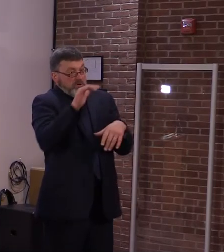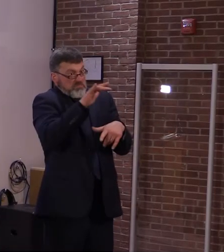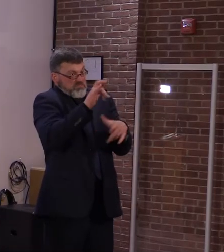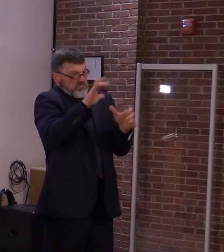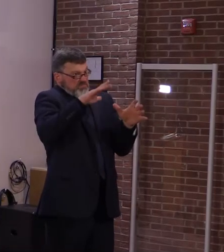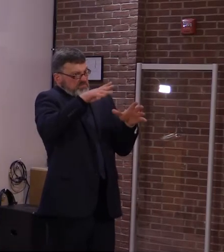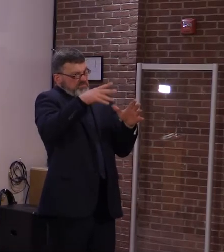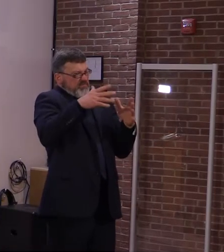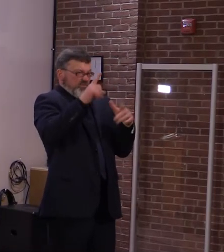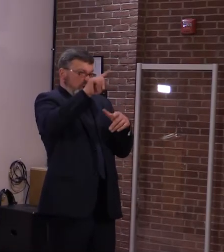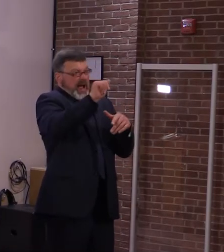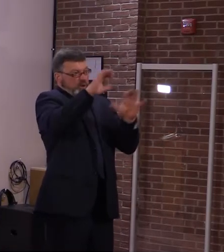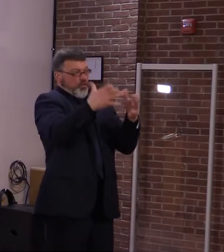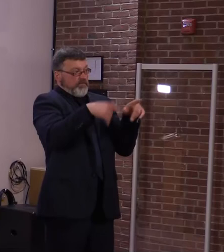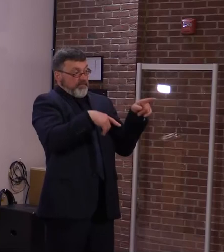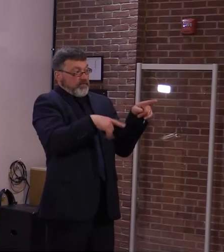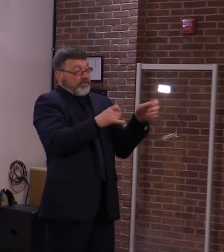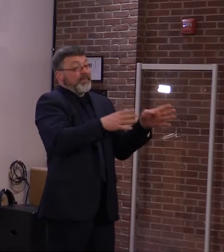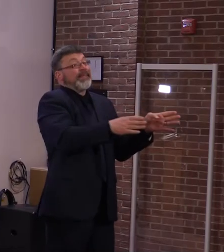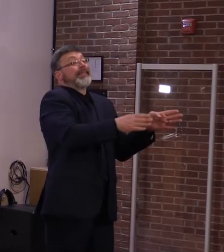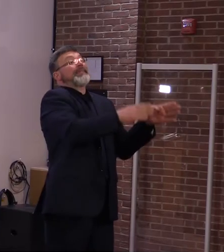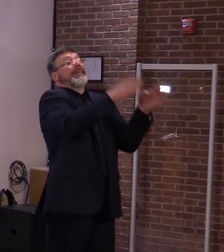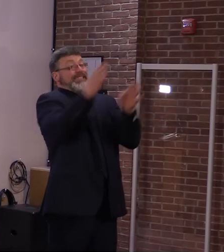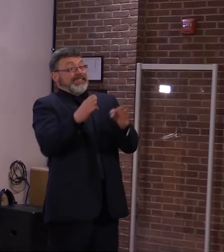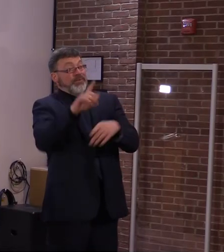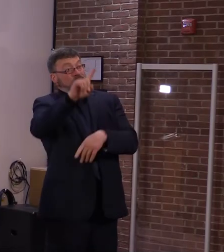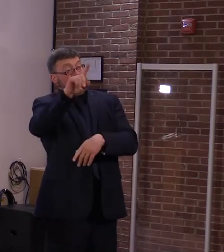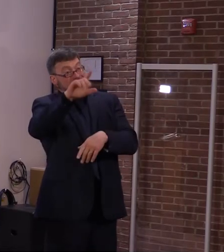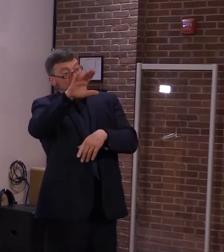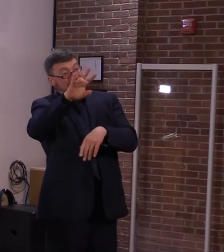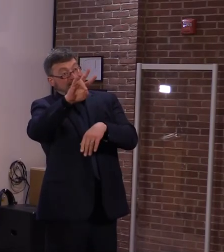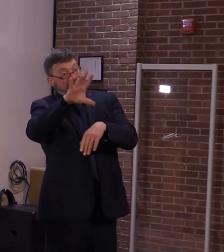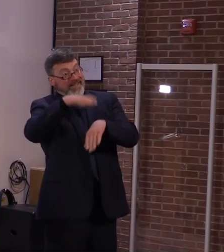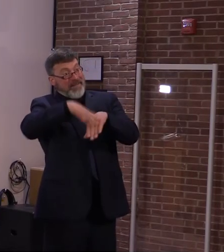sector, there's again a female preponderance in that workforce.